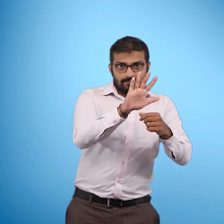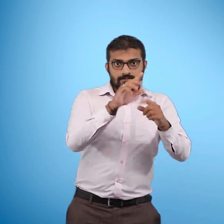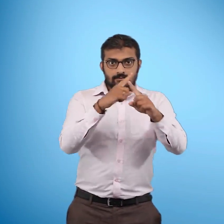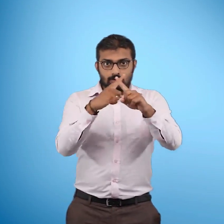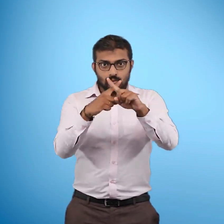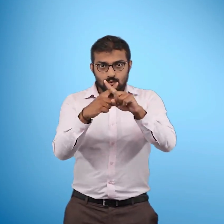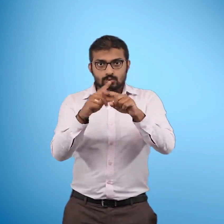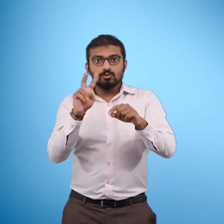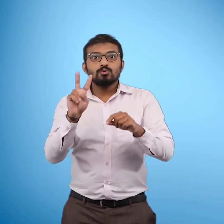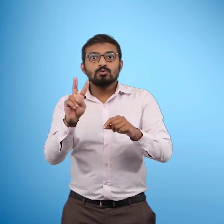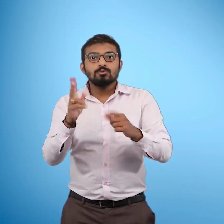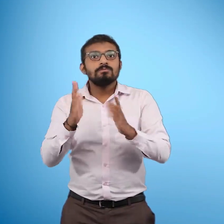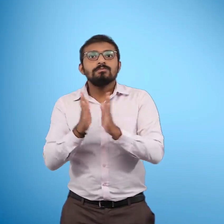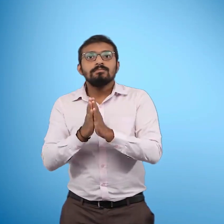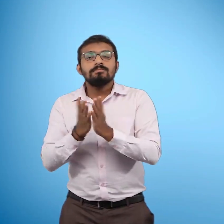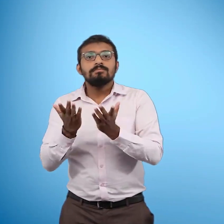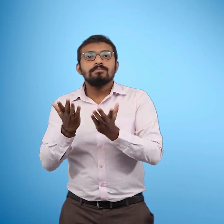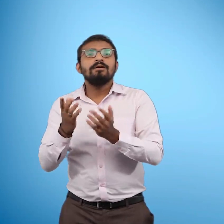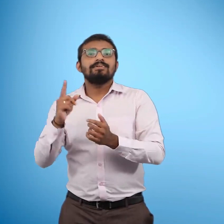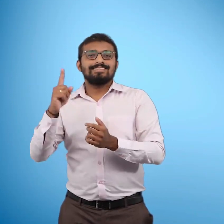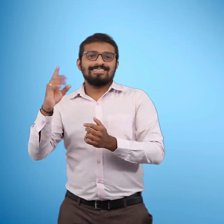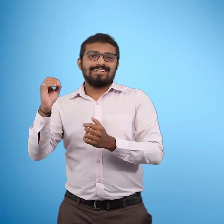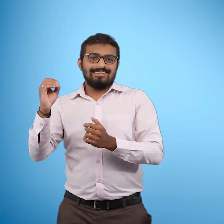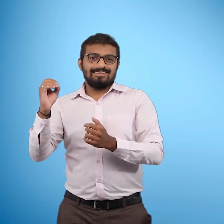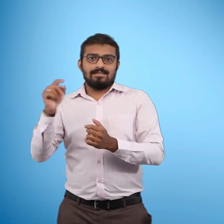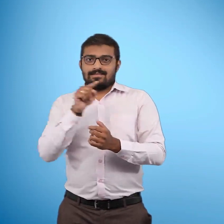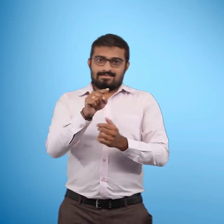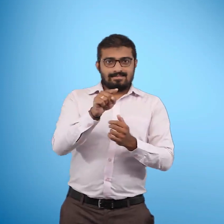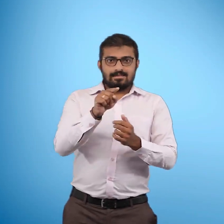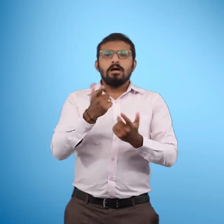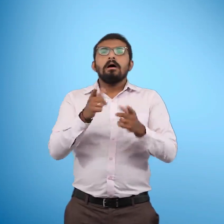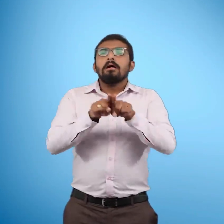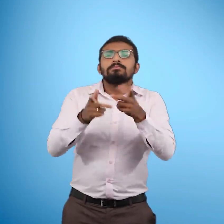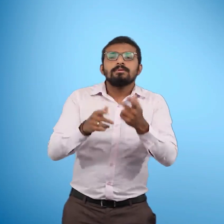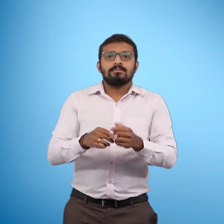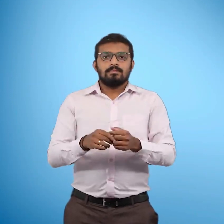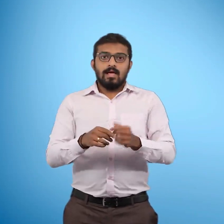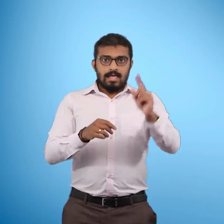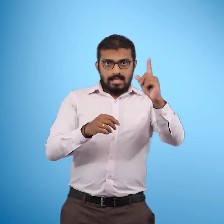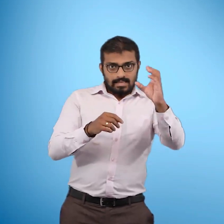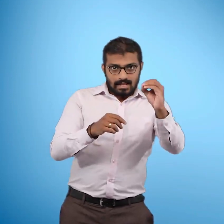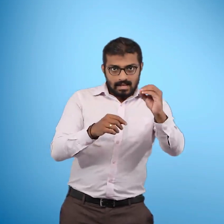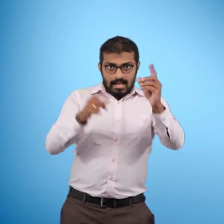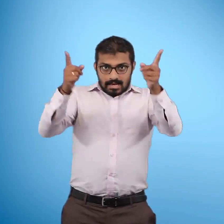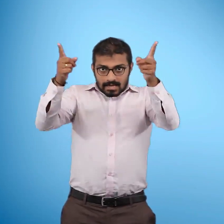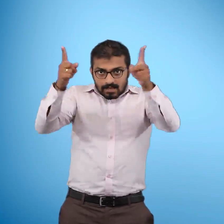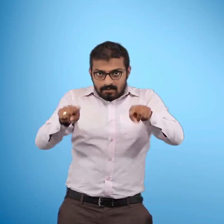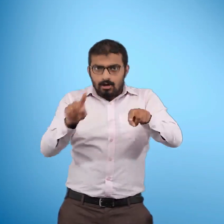top and the first factors written down below it, like 5 multiplied by